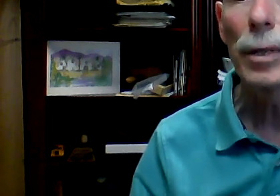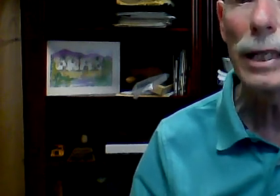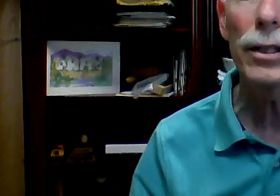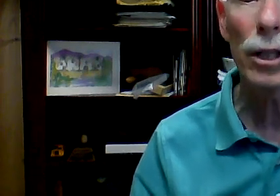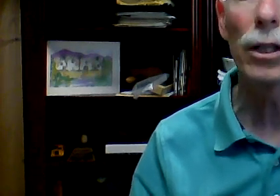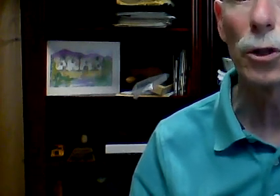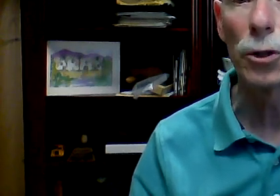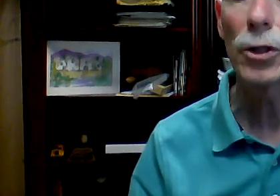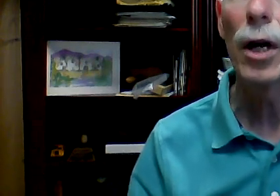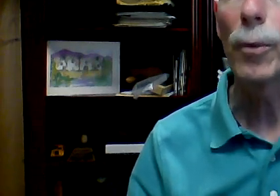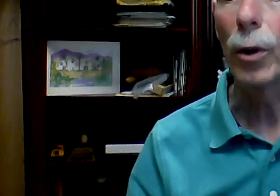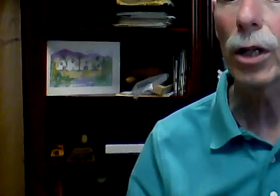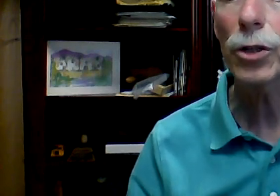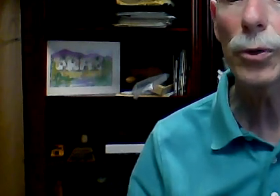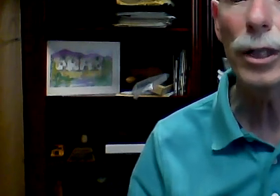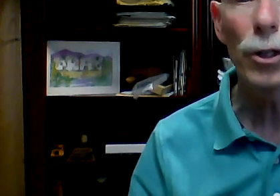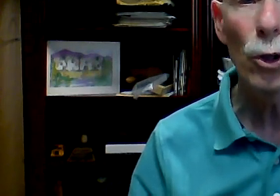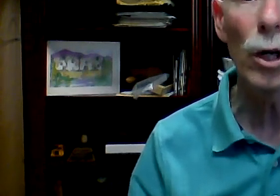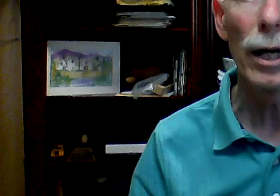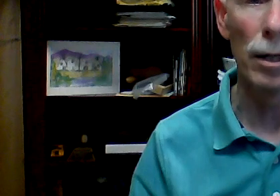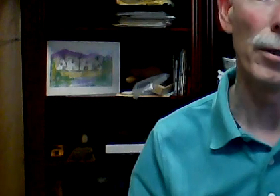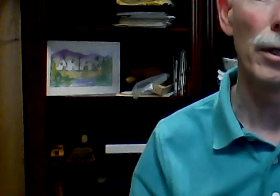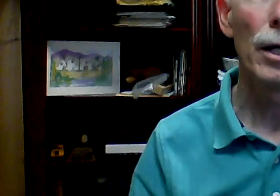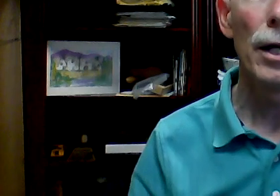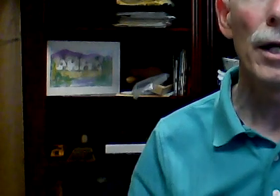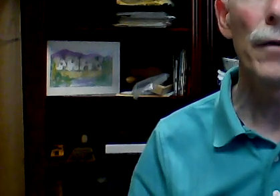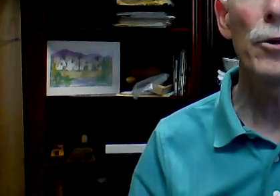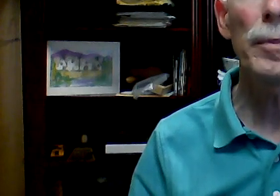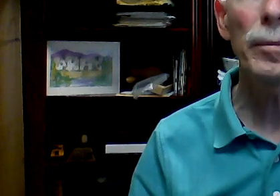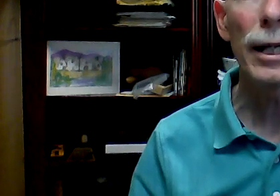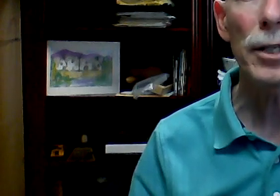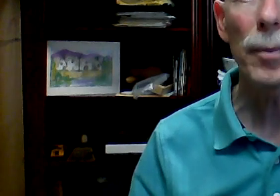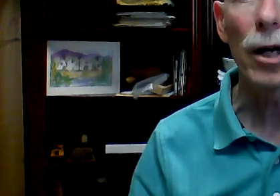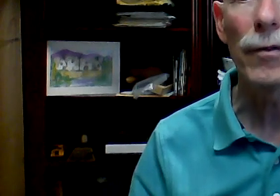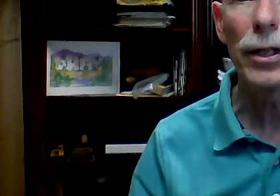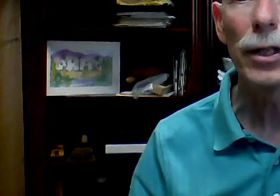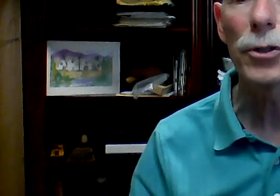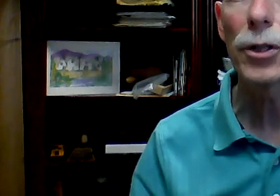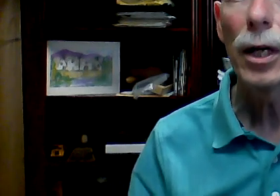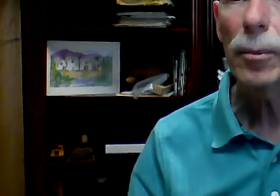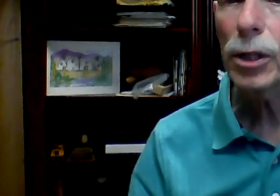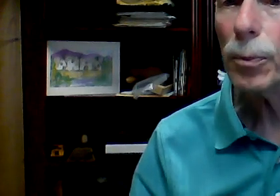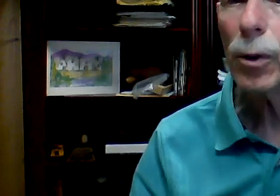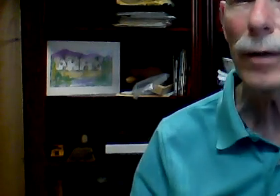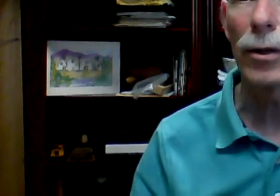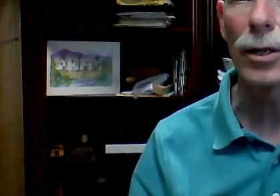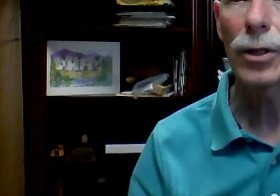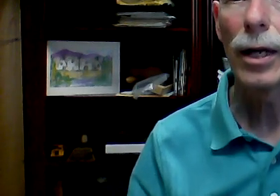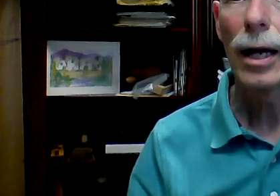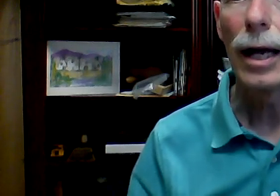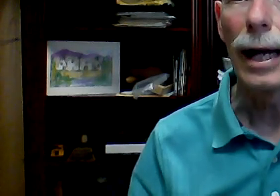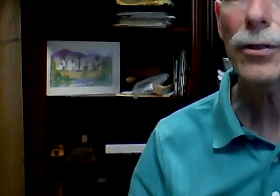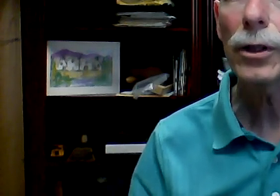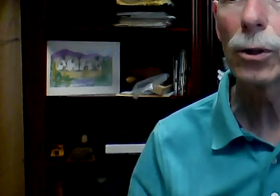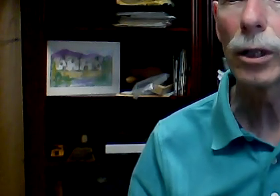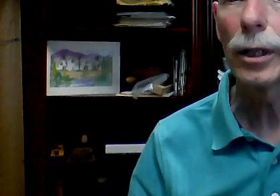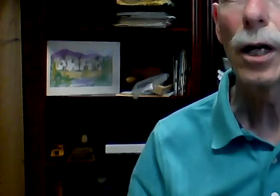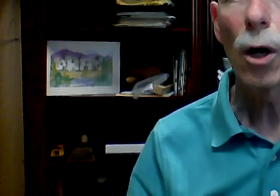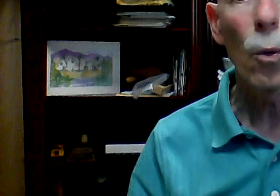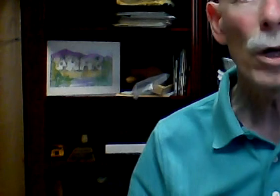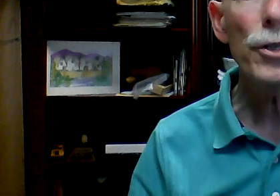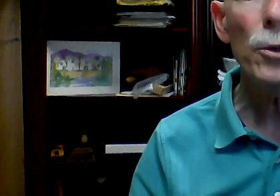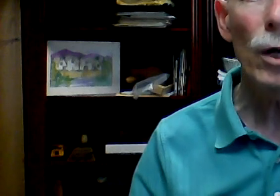that will be needed to close, but we also need your help. If you've been blessed by our videos, please pray for us and ask the